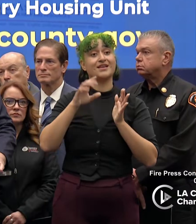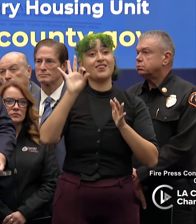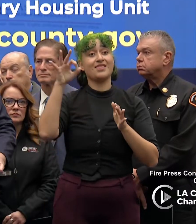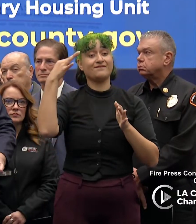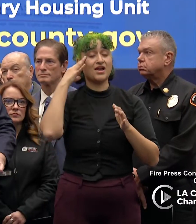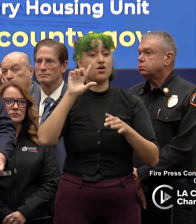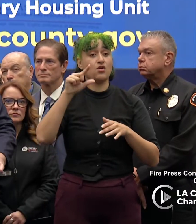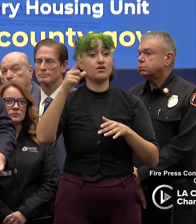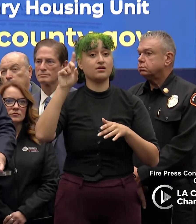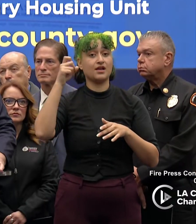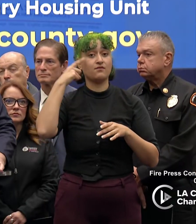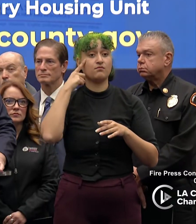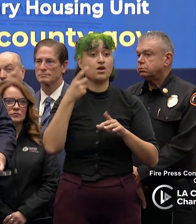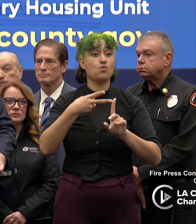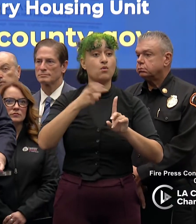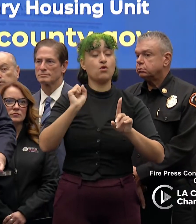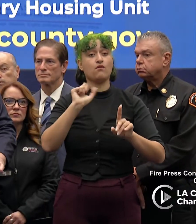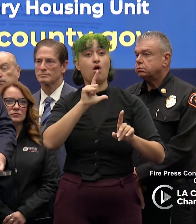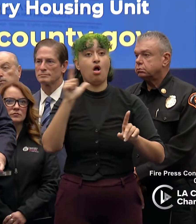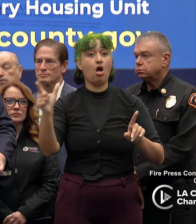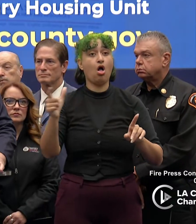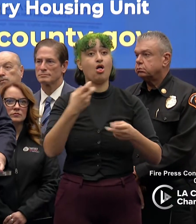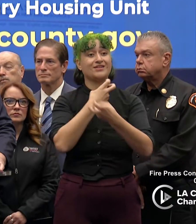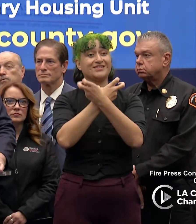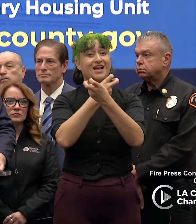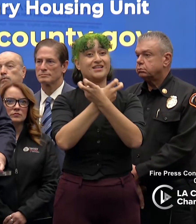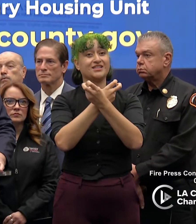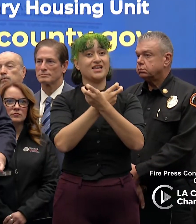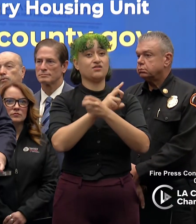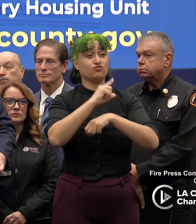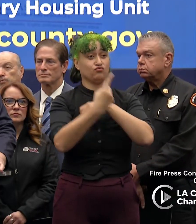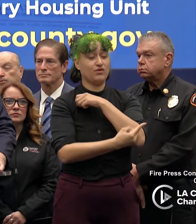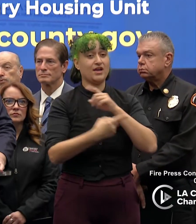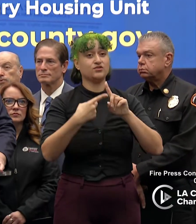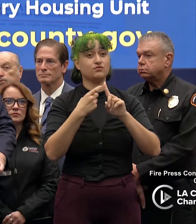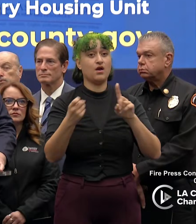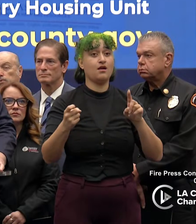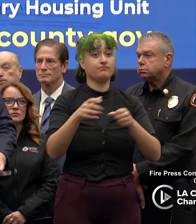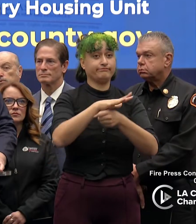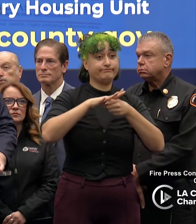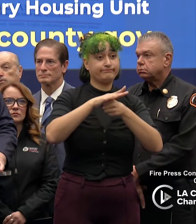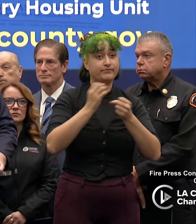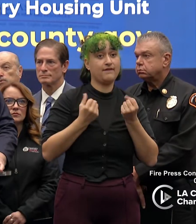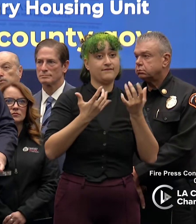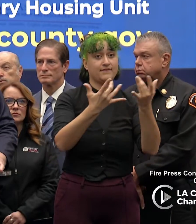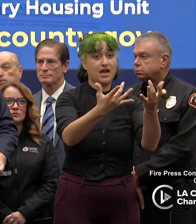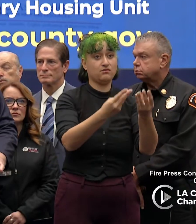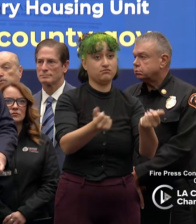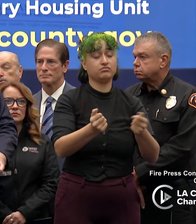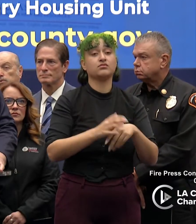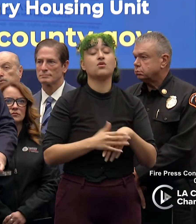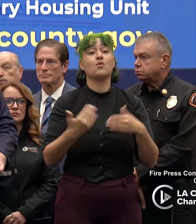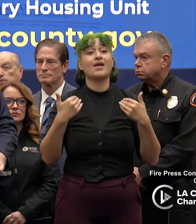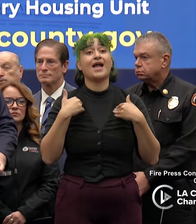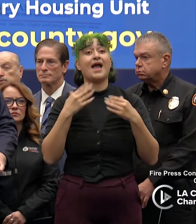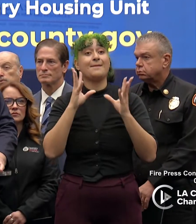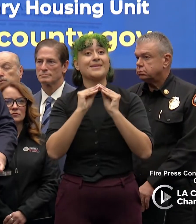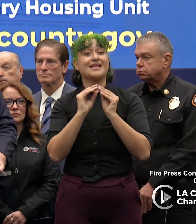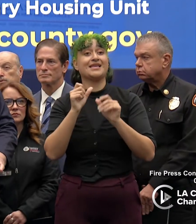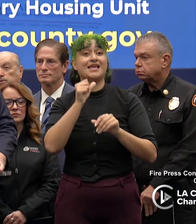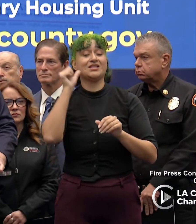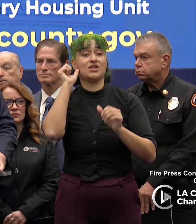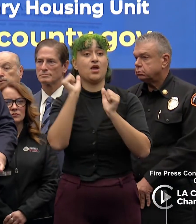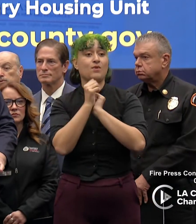government remove all household hazardous waste from properties impacted by the fires. We had a meeting yesterday with the